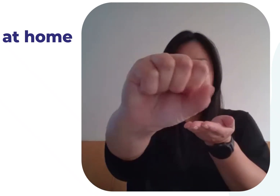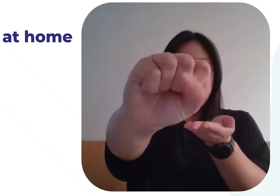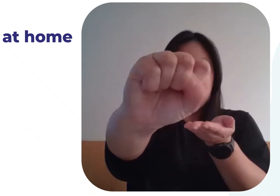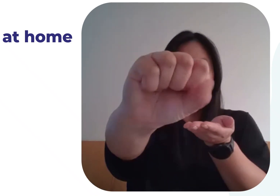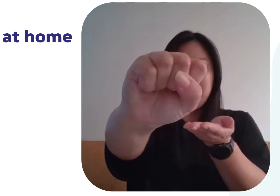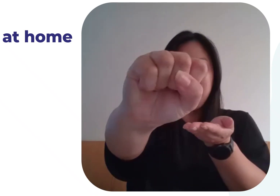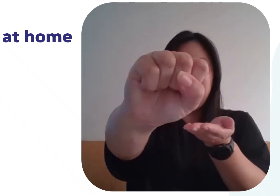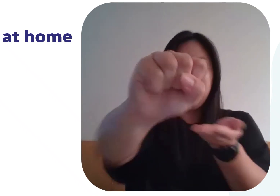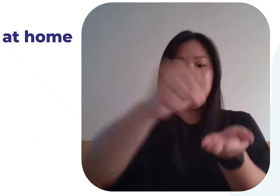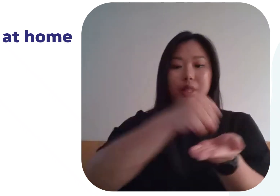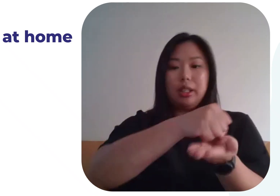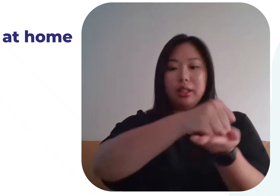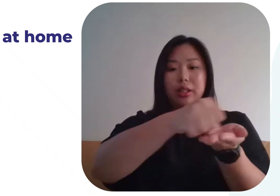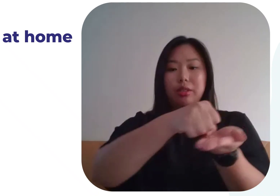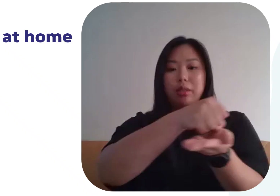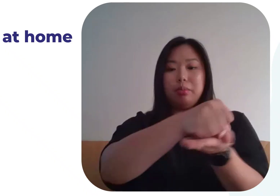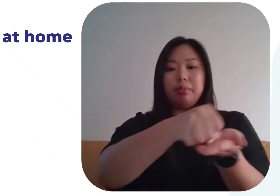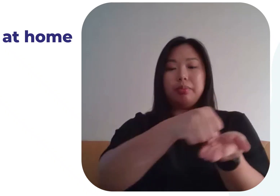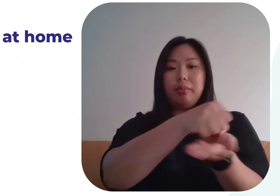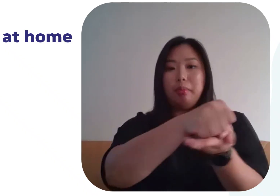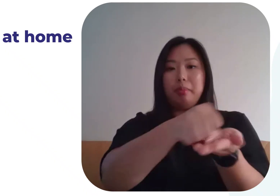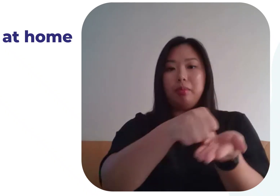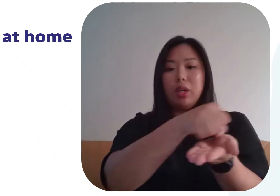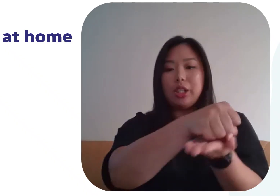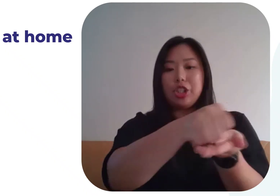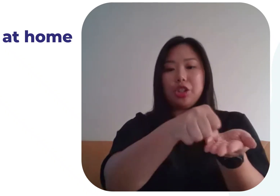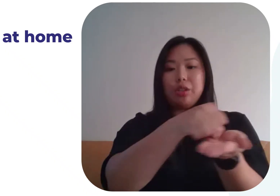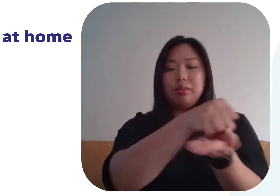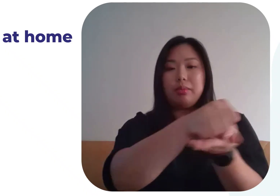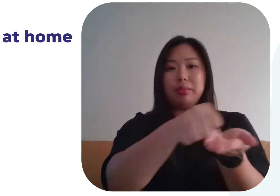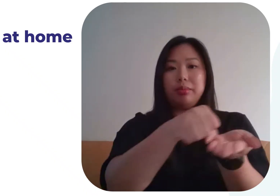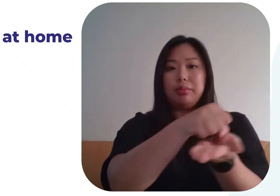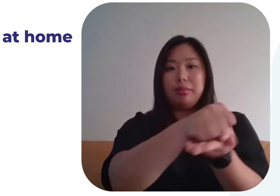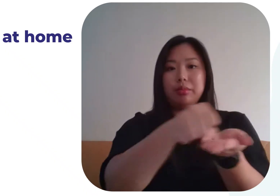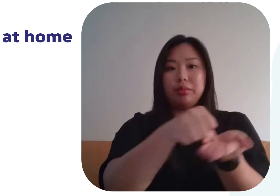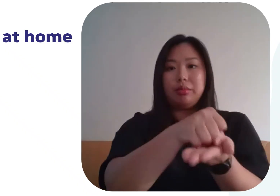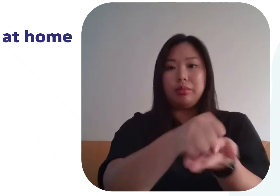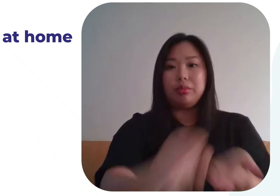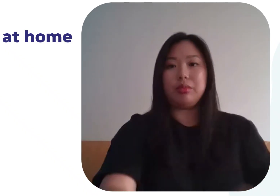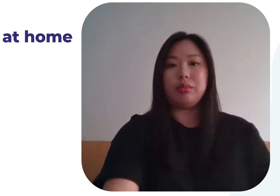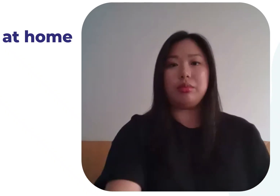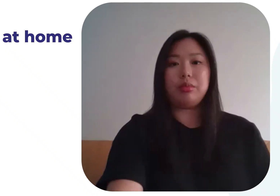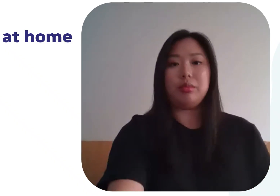your thumb is crossed over, and scrub. Wash.